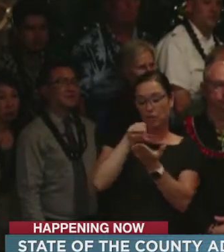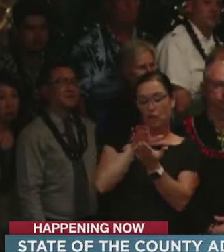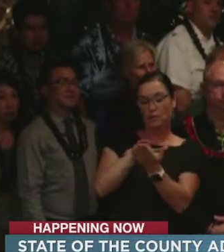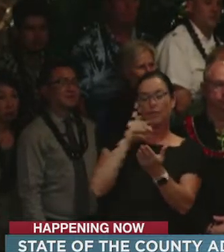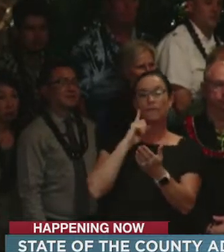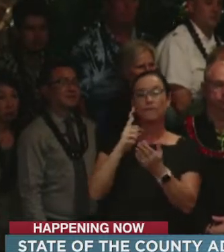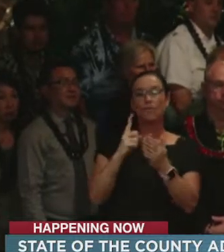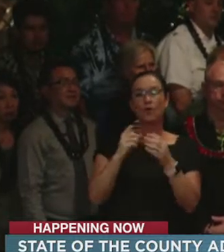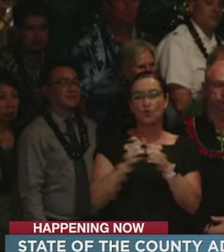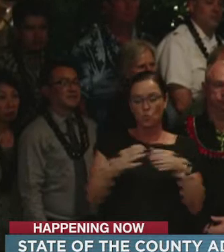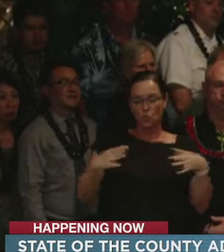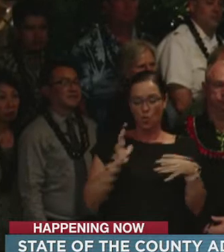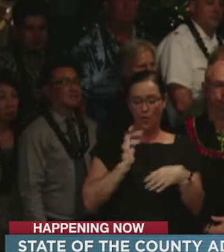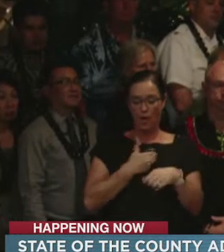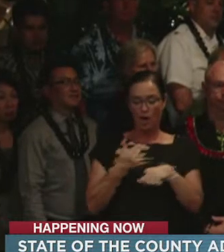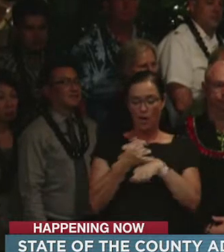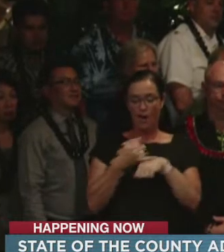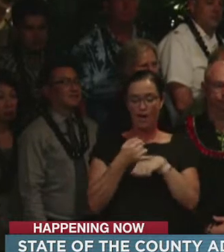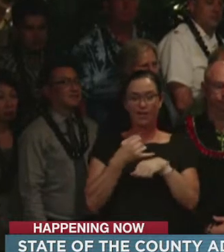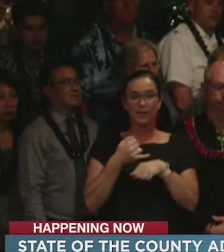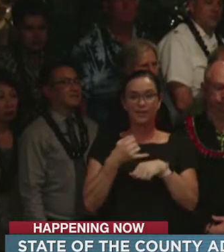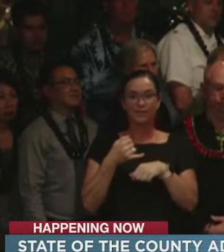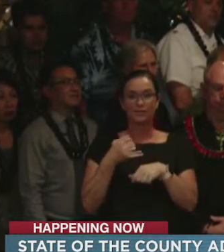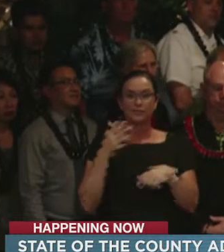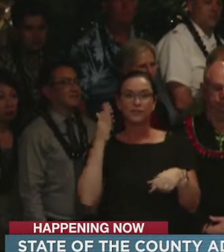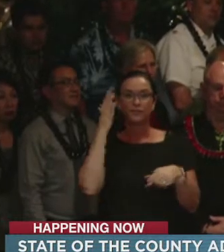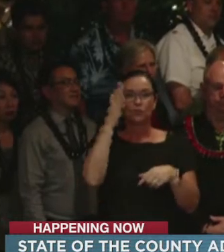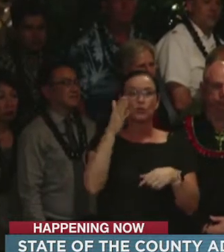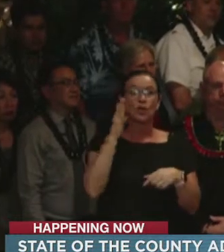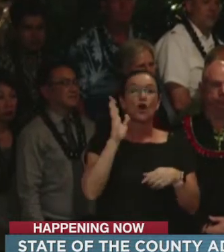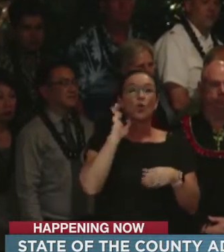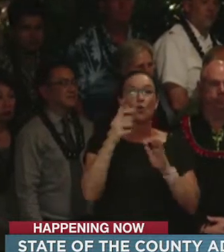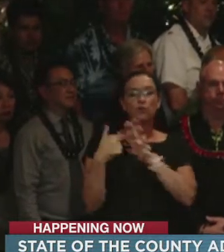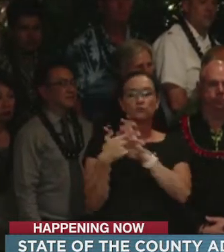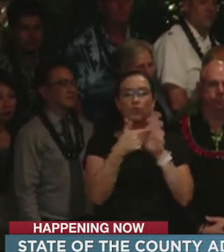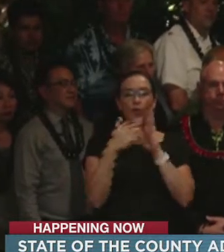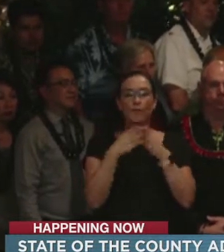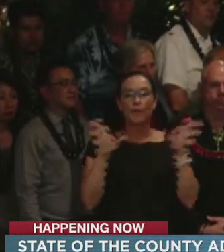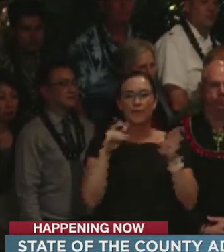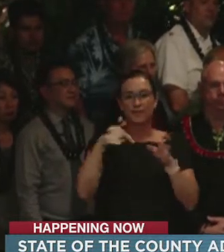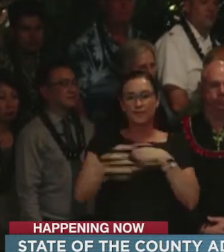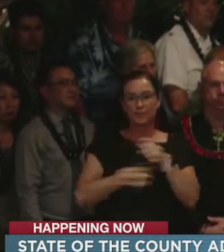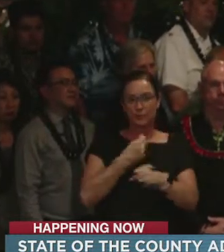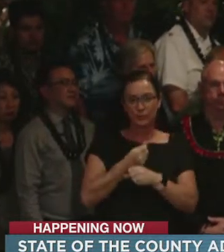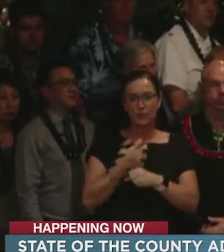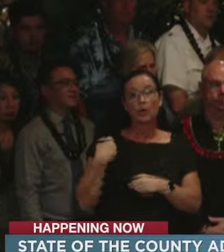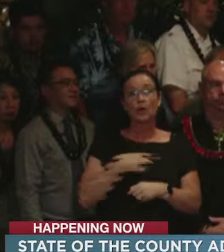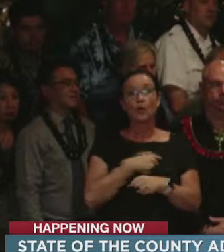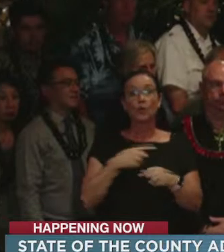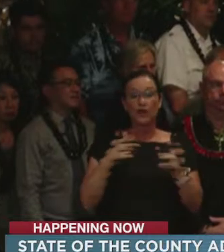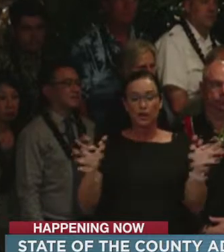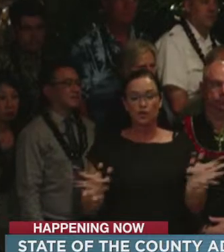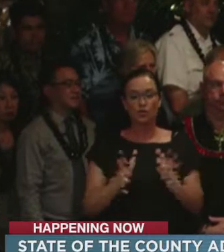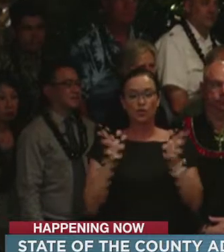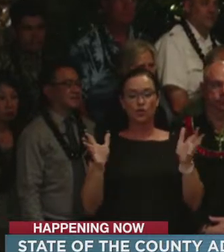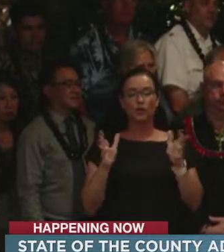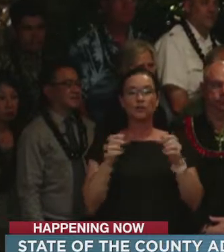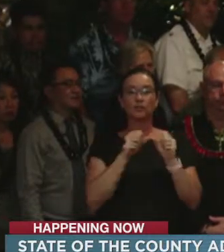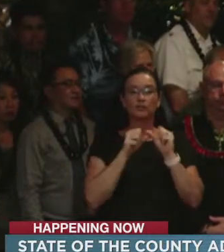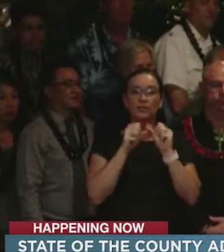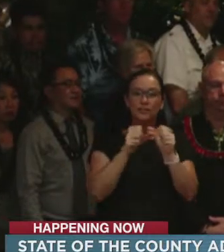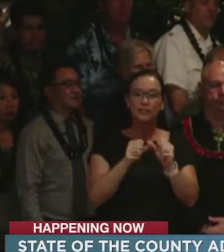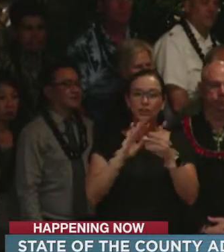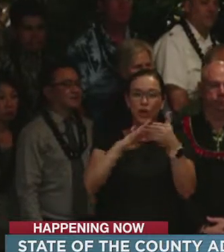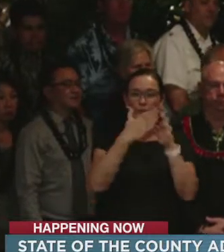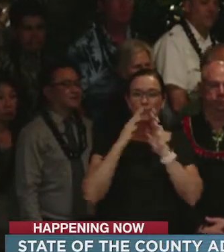into the future. The draft, which will go before the public this year. We encourage continued community